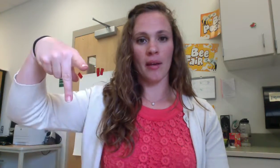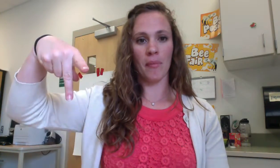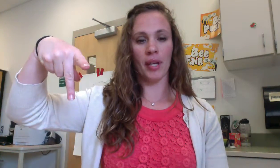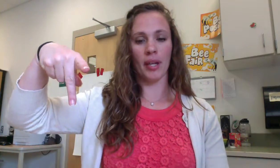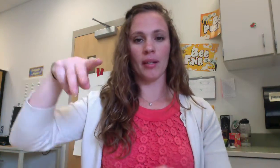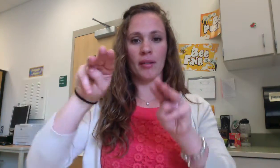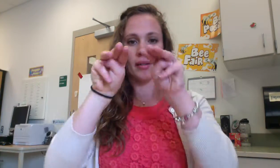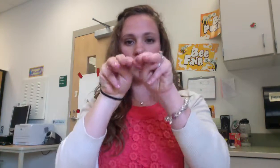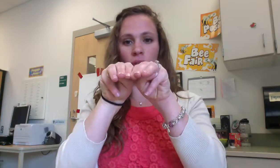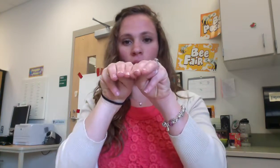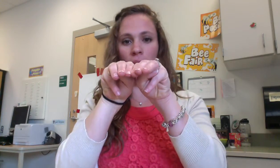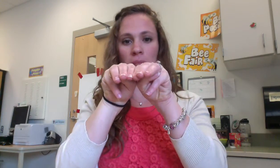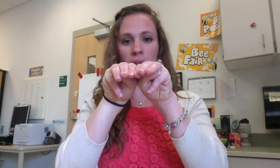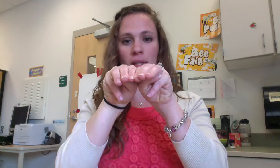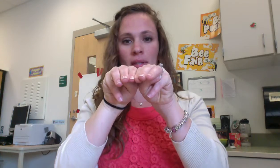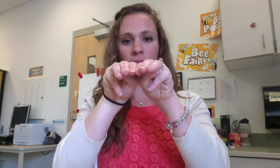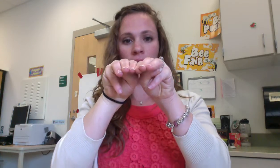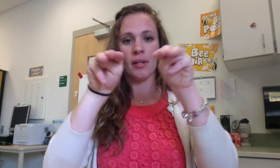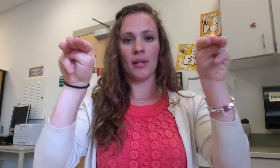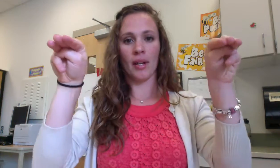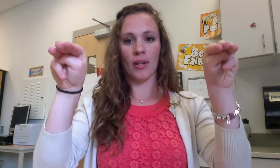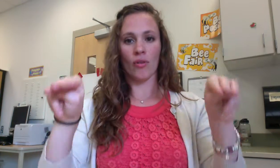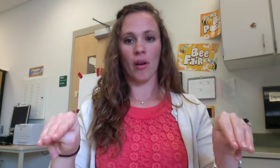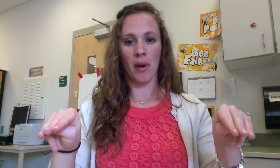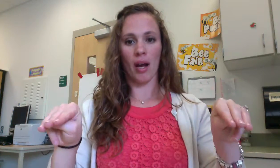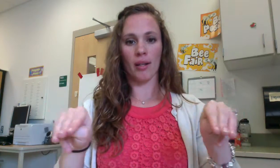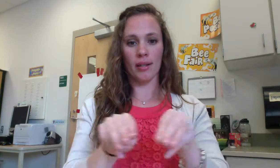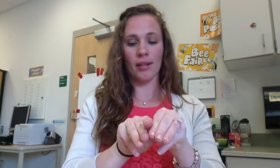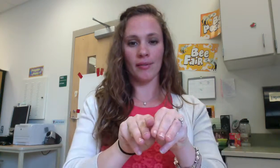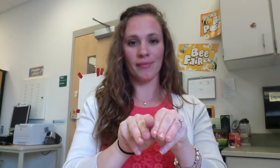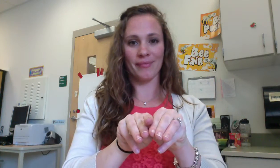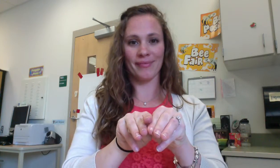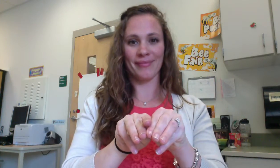M-A-P, two M's, you draw a box,